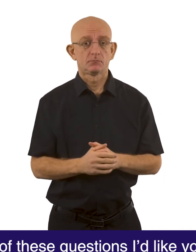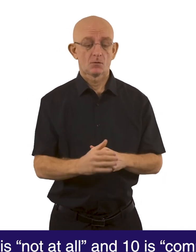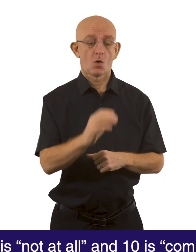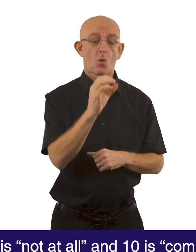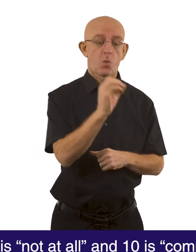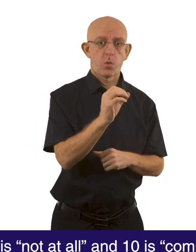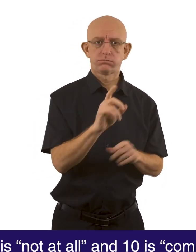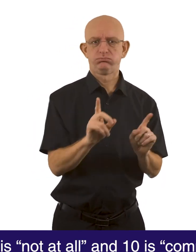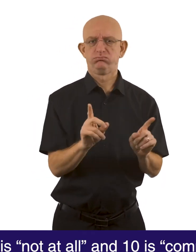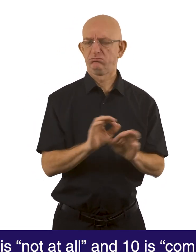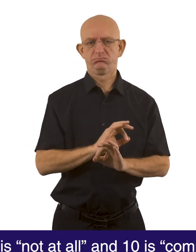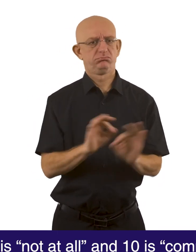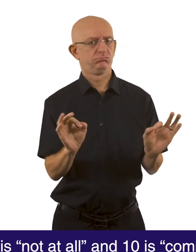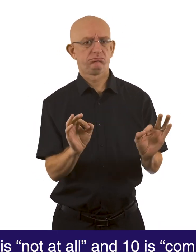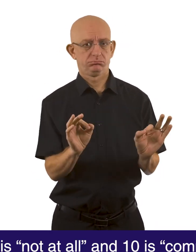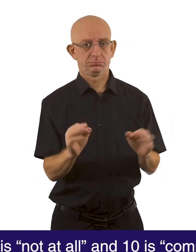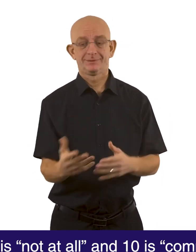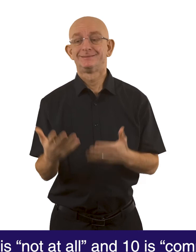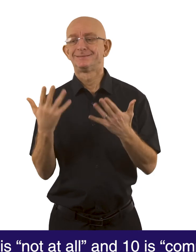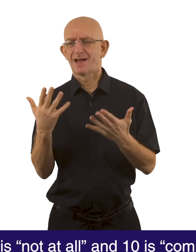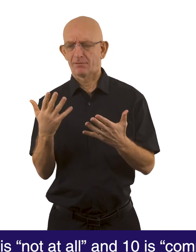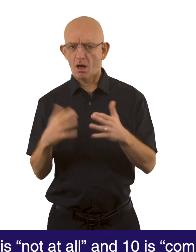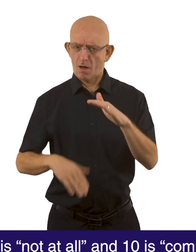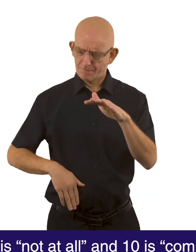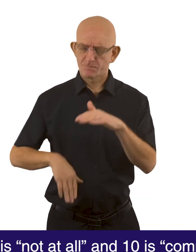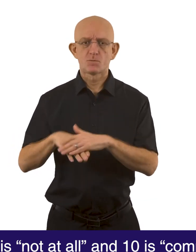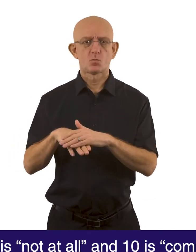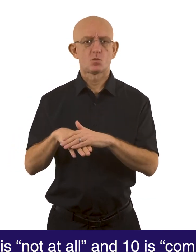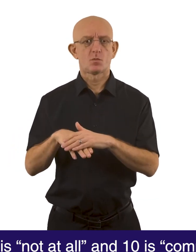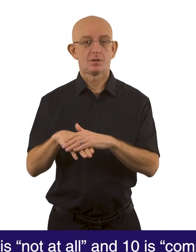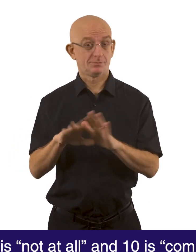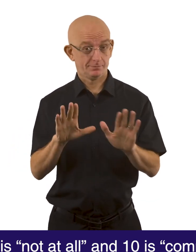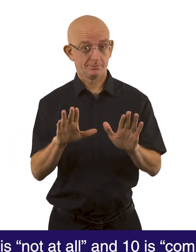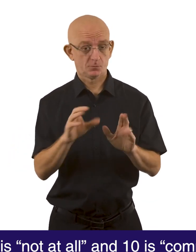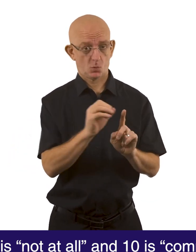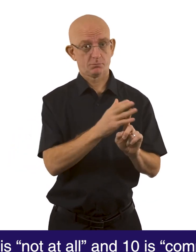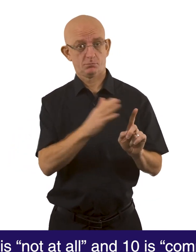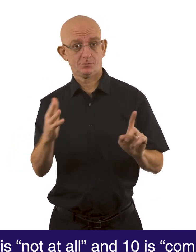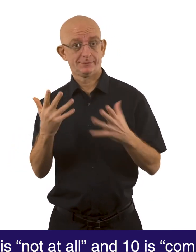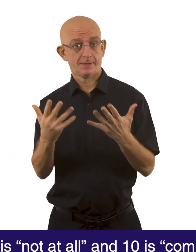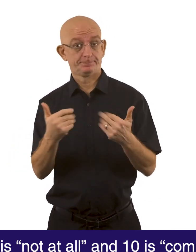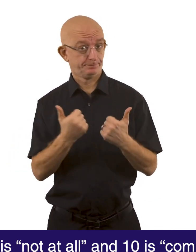to 10, where 0 is not at all and 10 is completely.